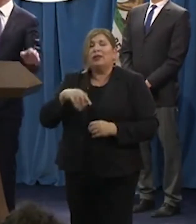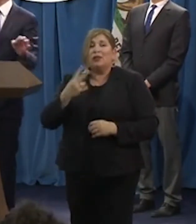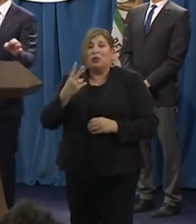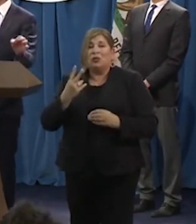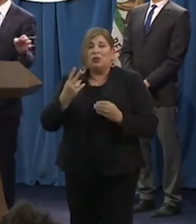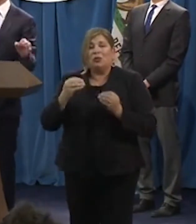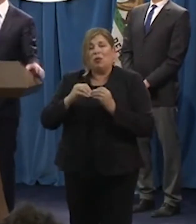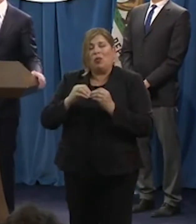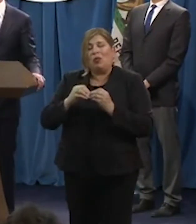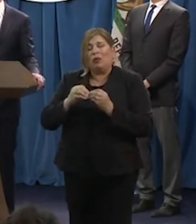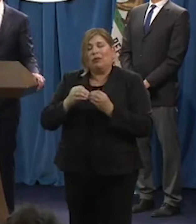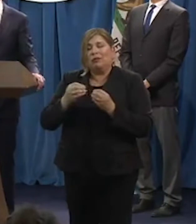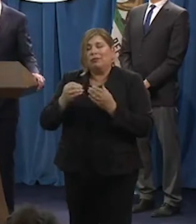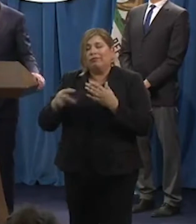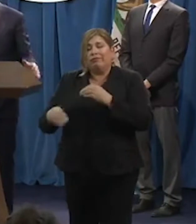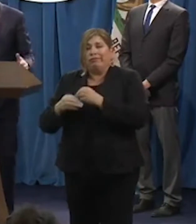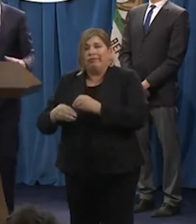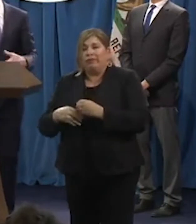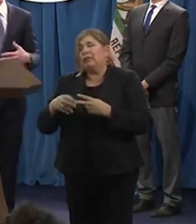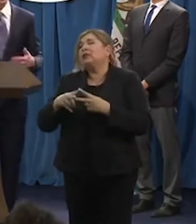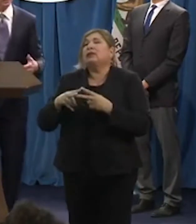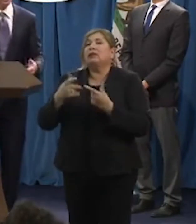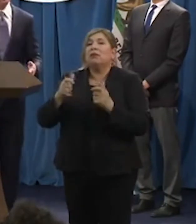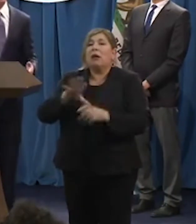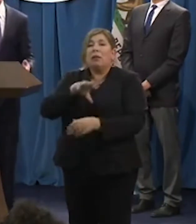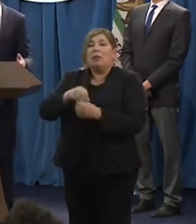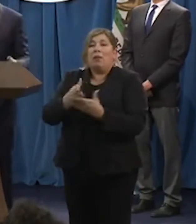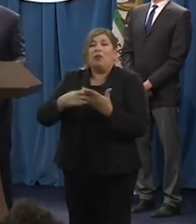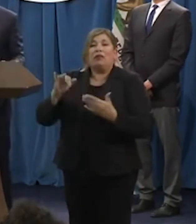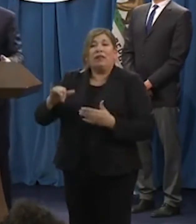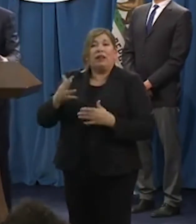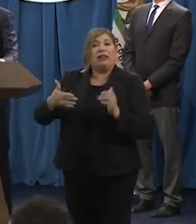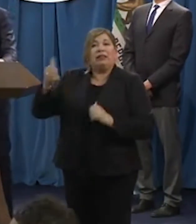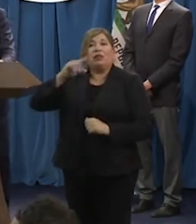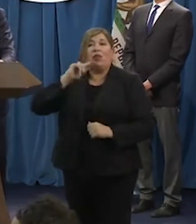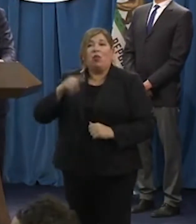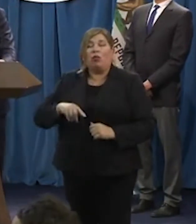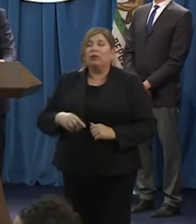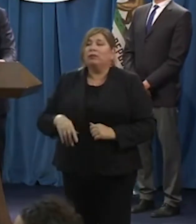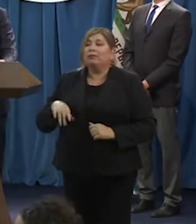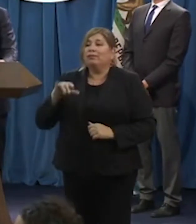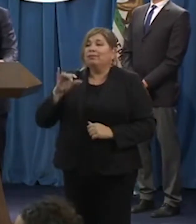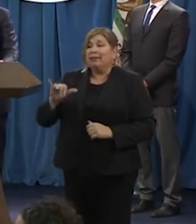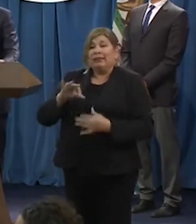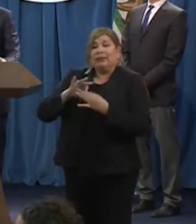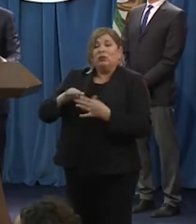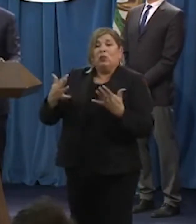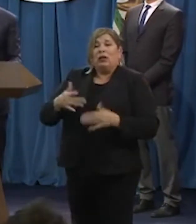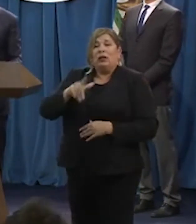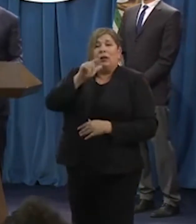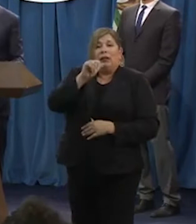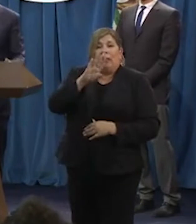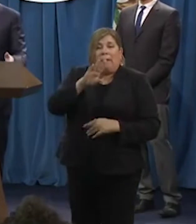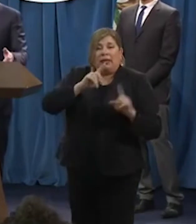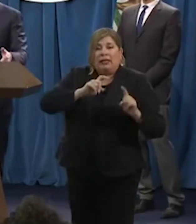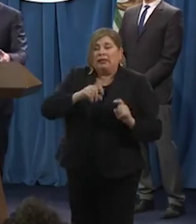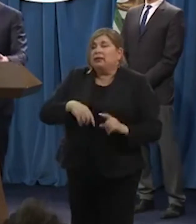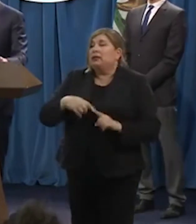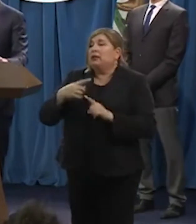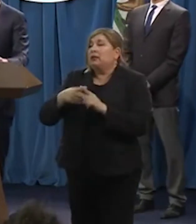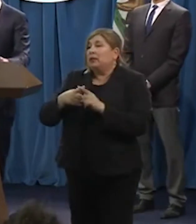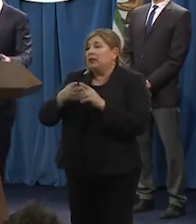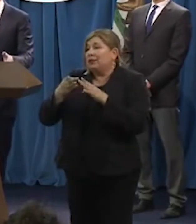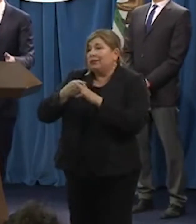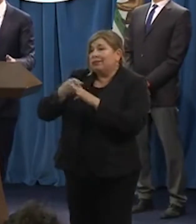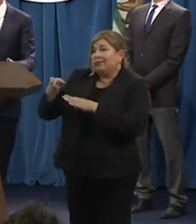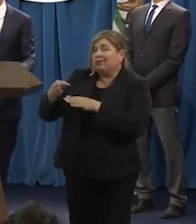two additional more substantive parts of the executive order that has to do with the issue of lab testing and scope of practice, and the